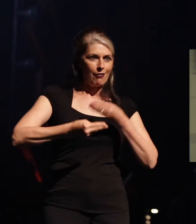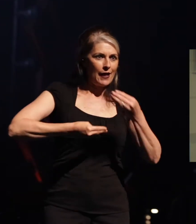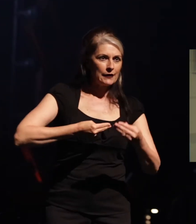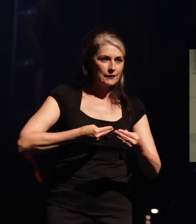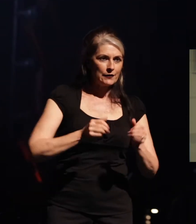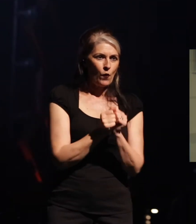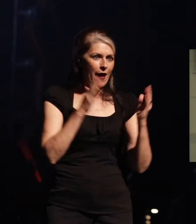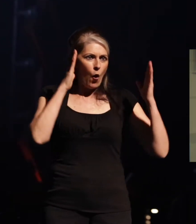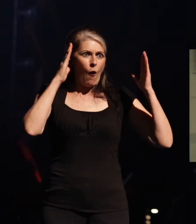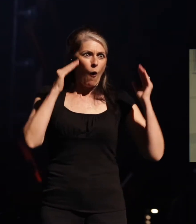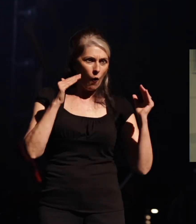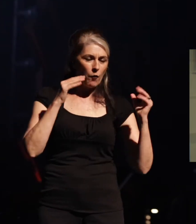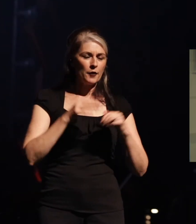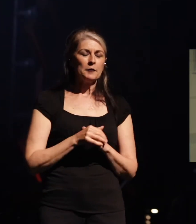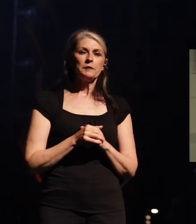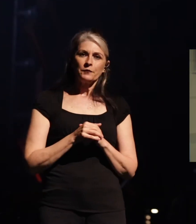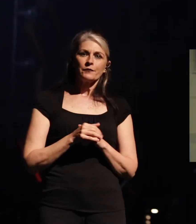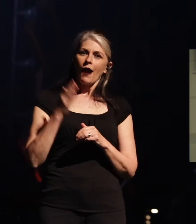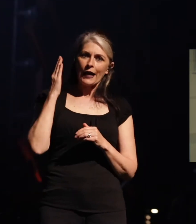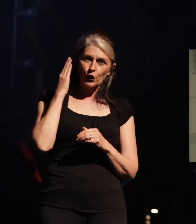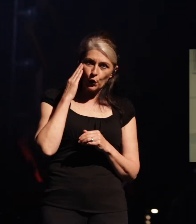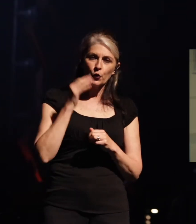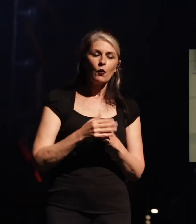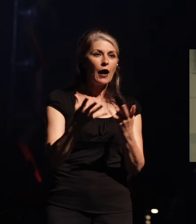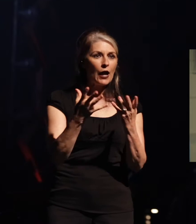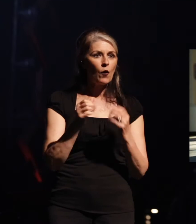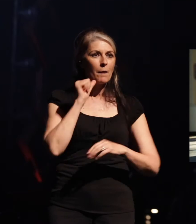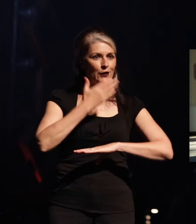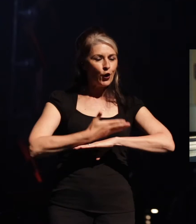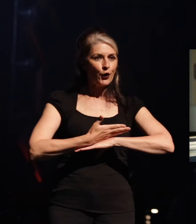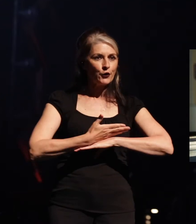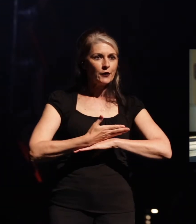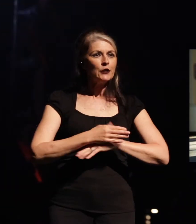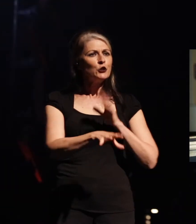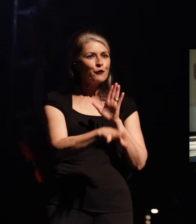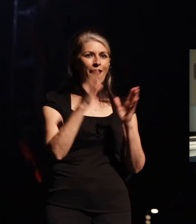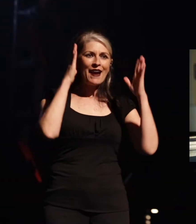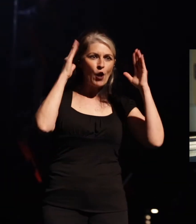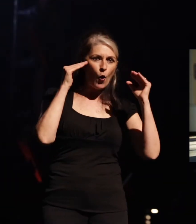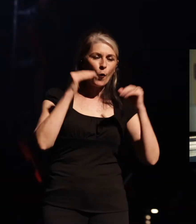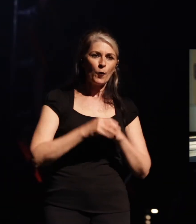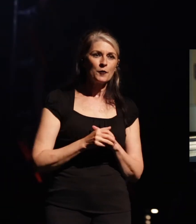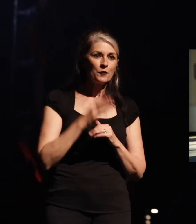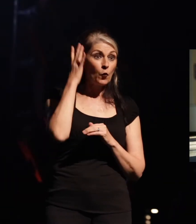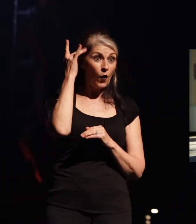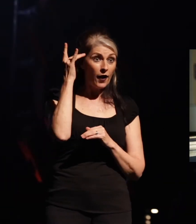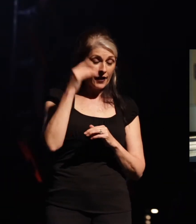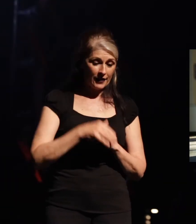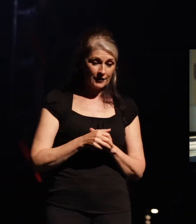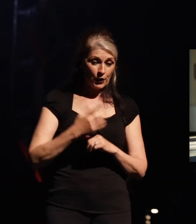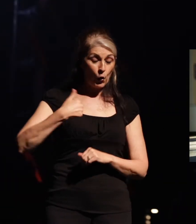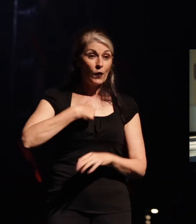hopelessness. So I knew that I wanted her to find hope. And that's why we as a